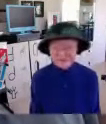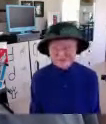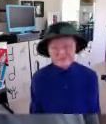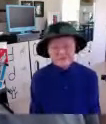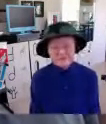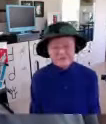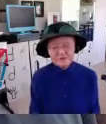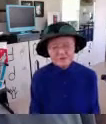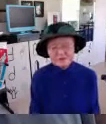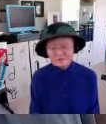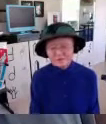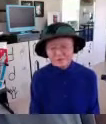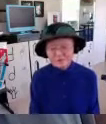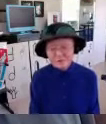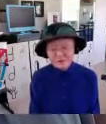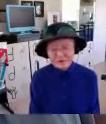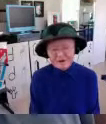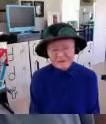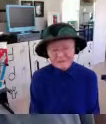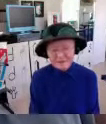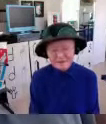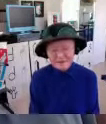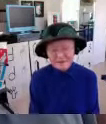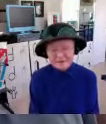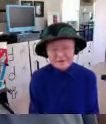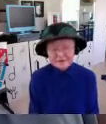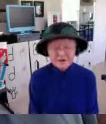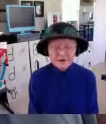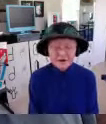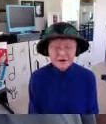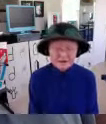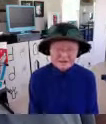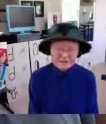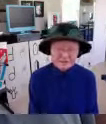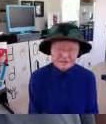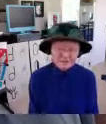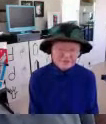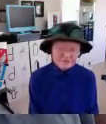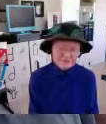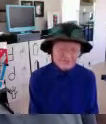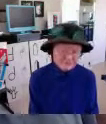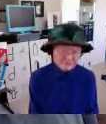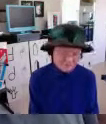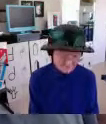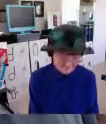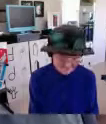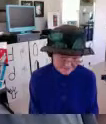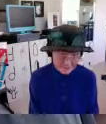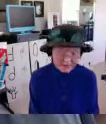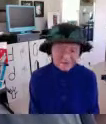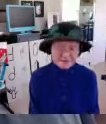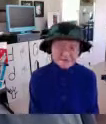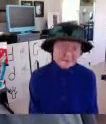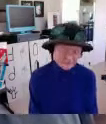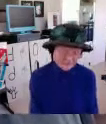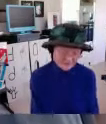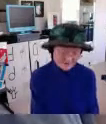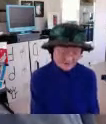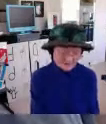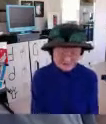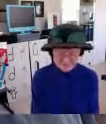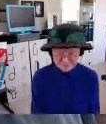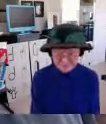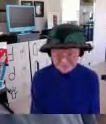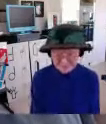you could unmute your area too, I'd like to introduce Steve Slavinsky, because Steve, of course, is our tech support